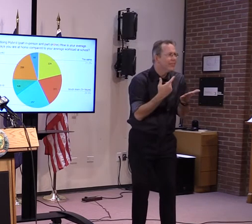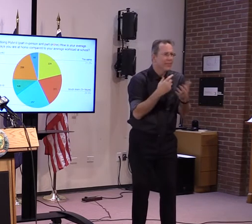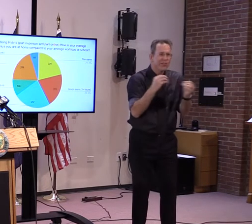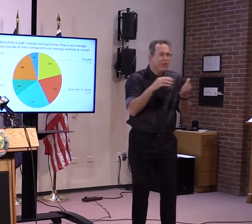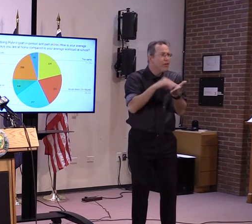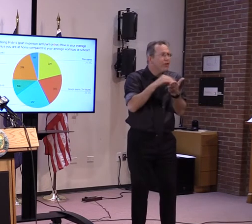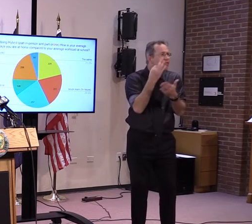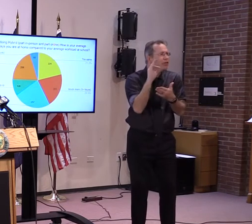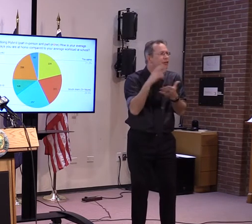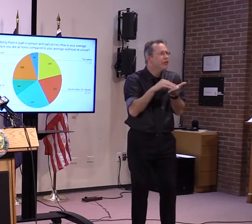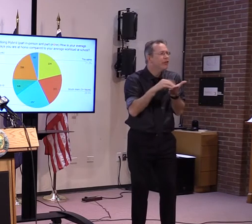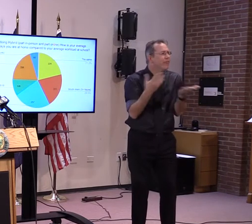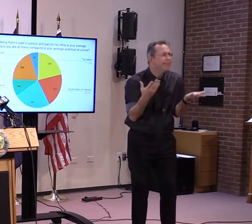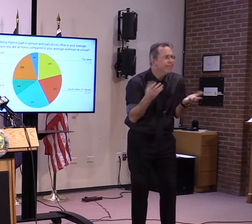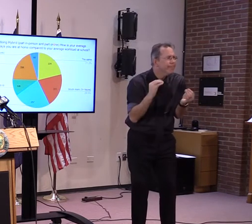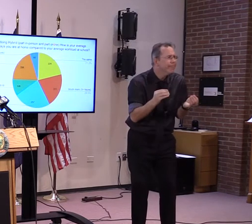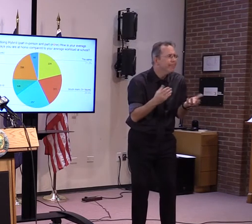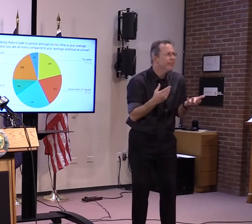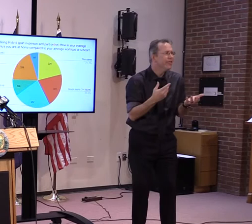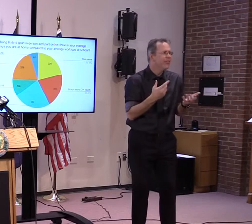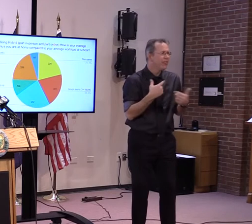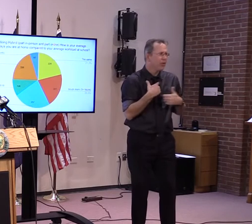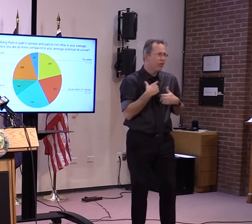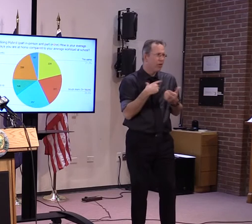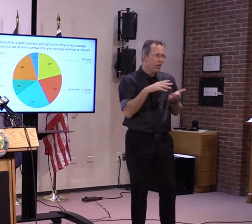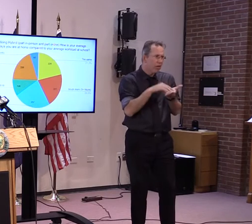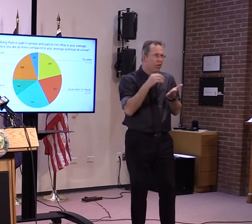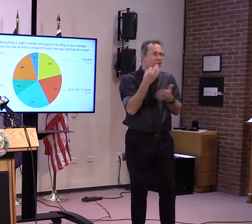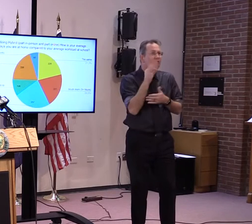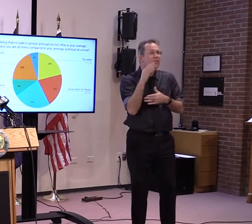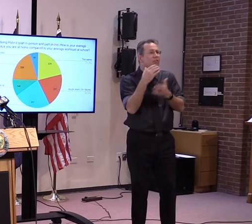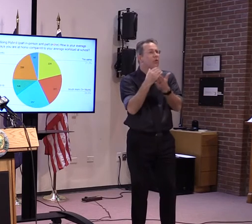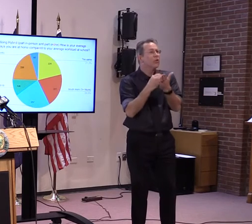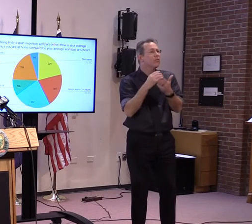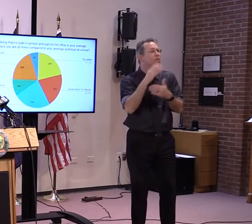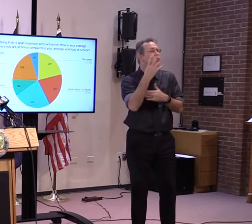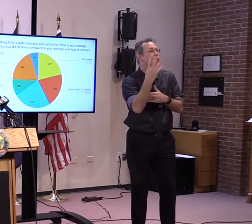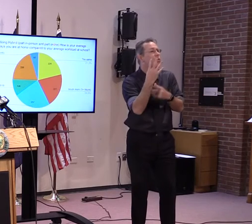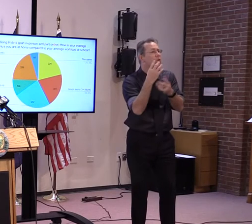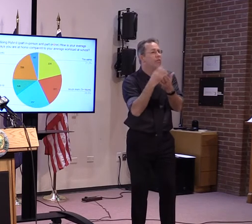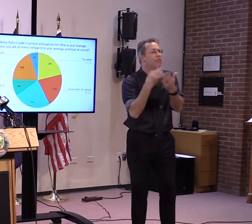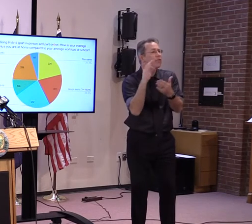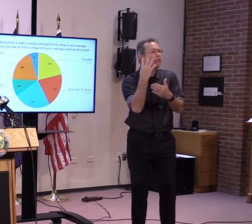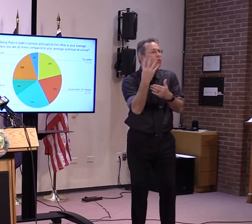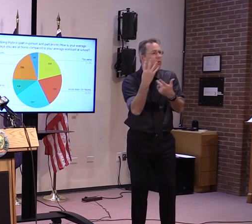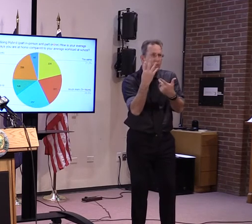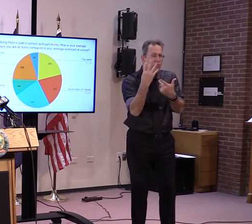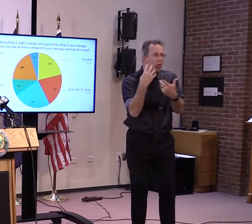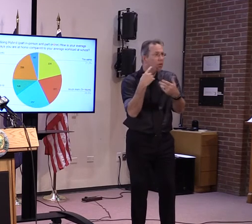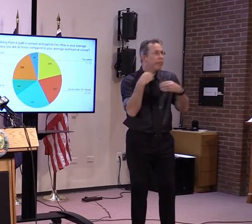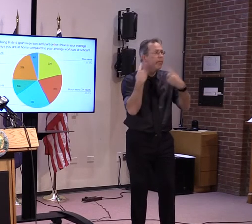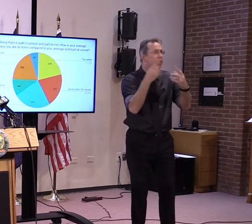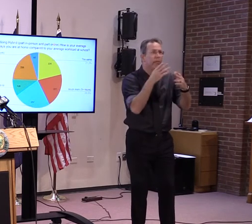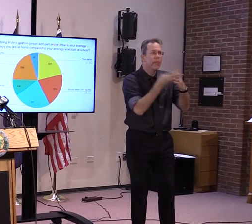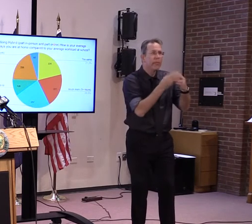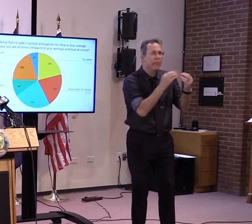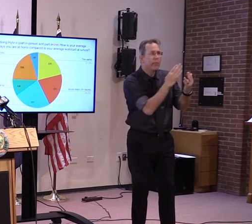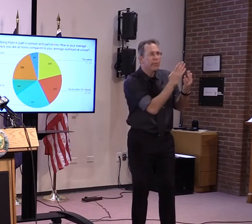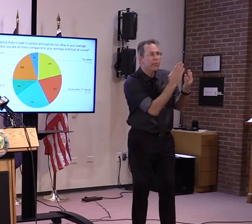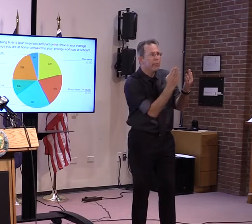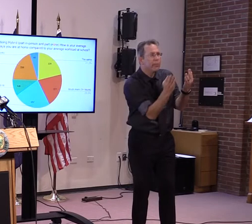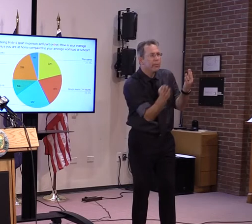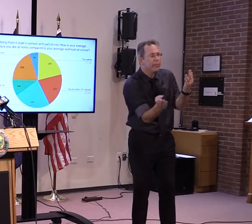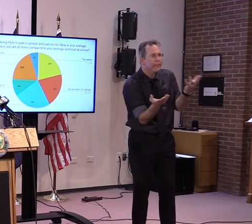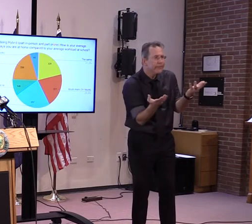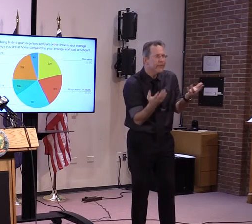for, you know, having more than just 3 months off that I would in the summer is going to be different. And it's definitely, you